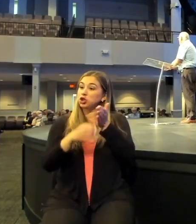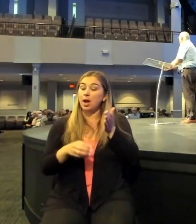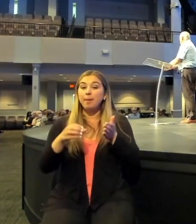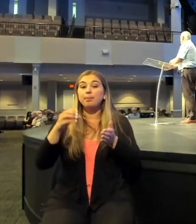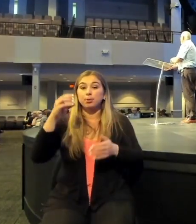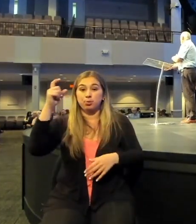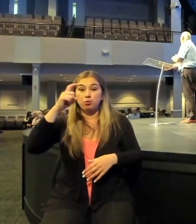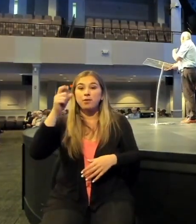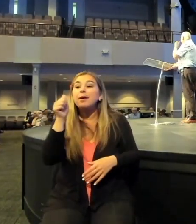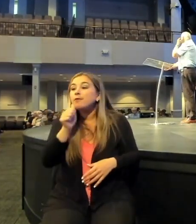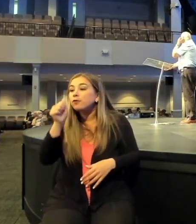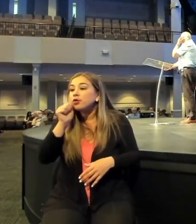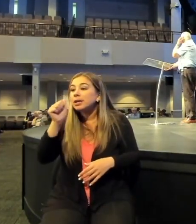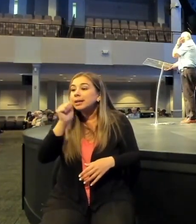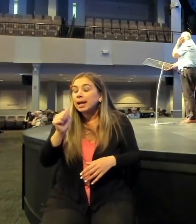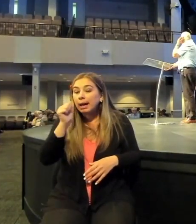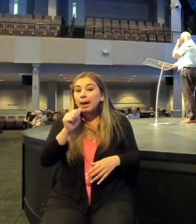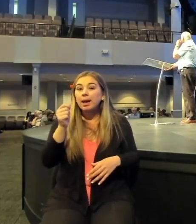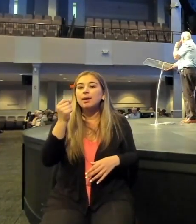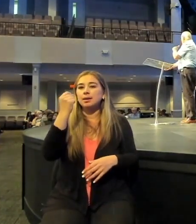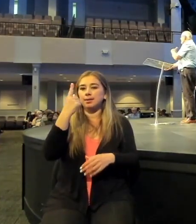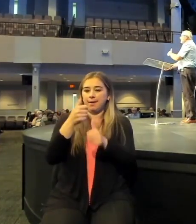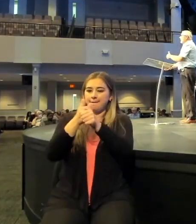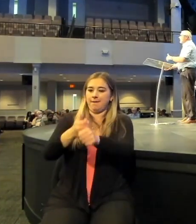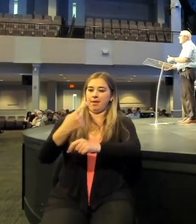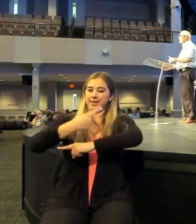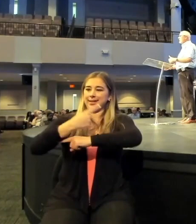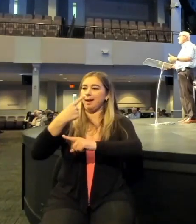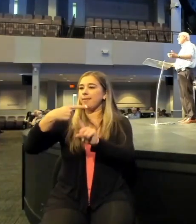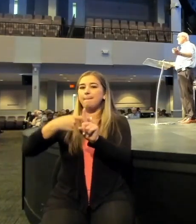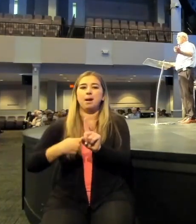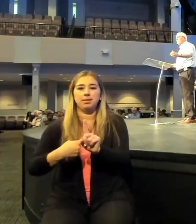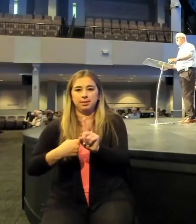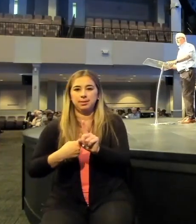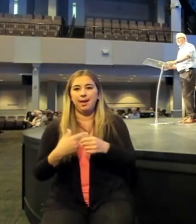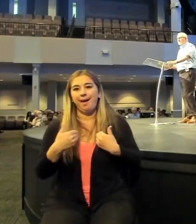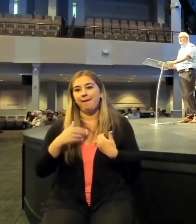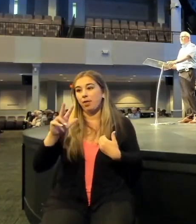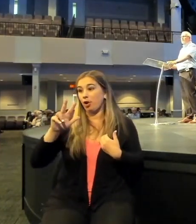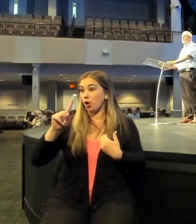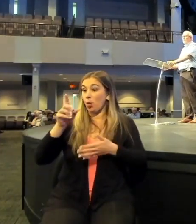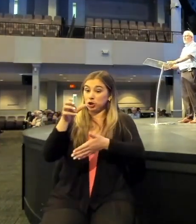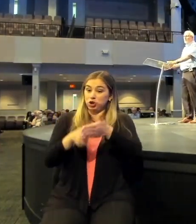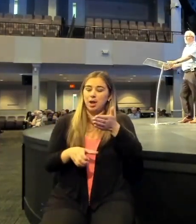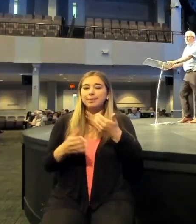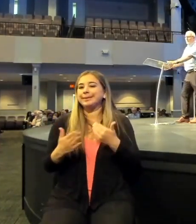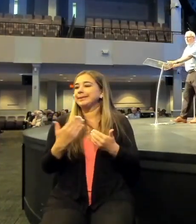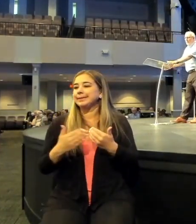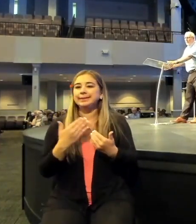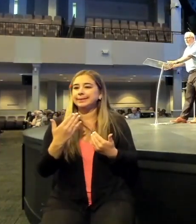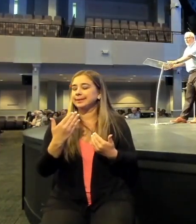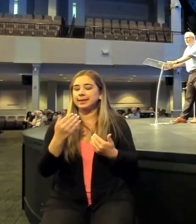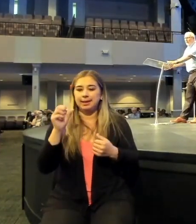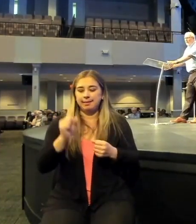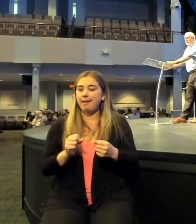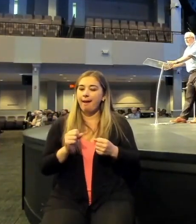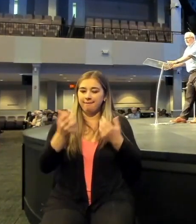Proverbs every day based upon the day of the month, and because there are 31 chapters in the book, you can go through that